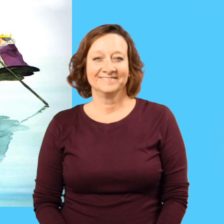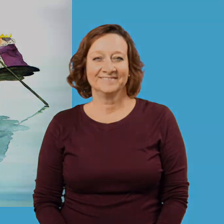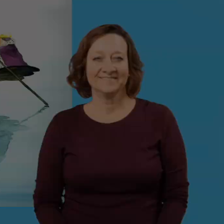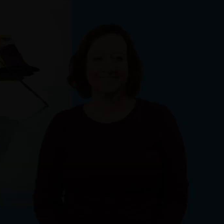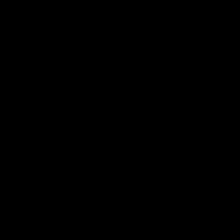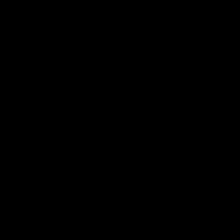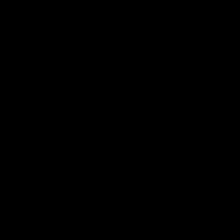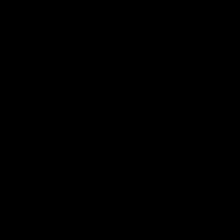Here. Here.